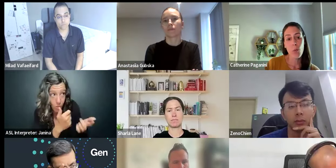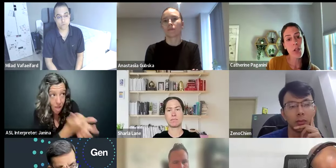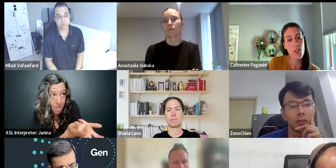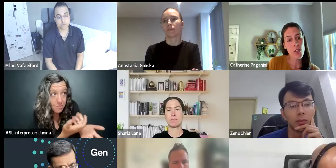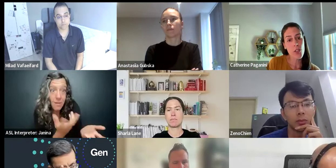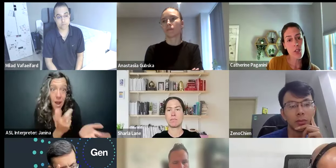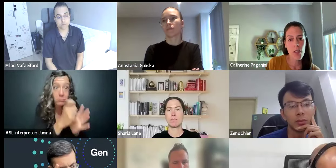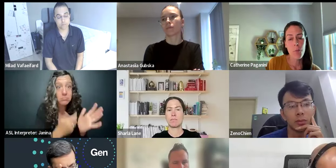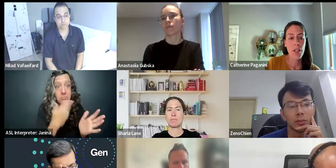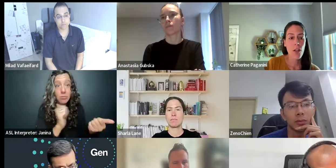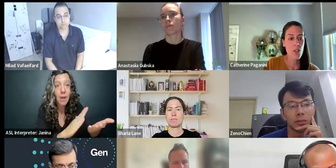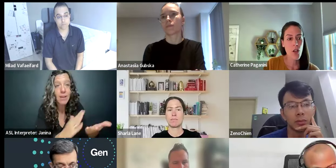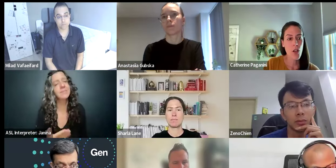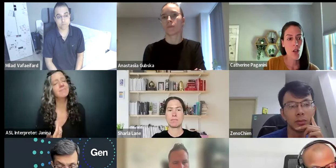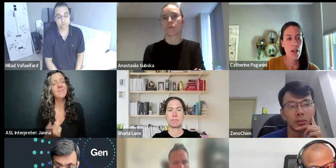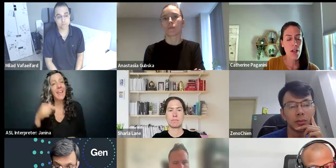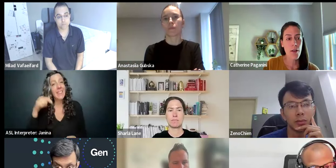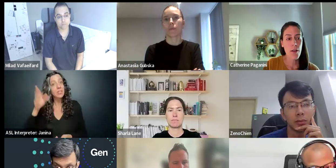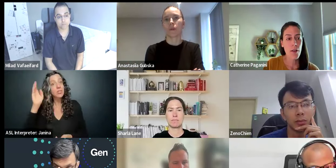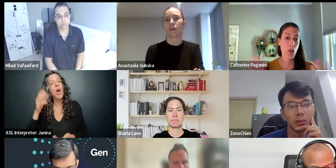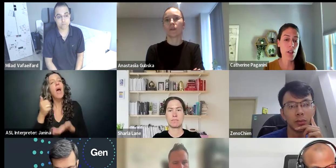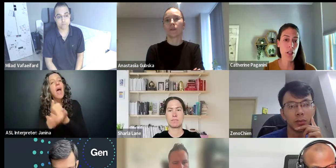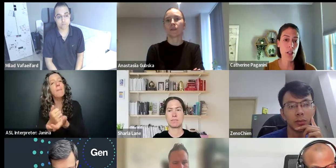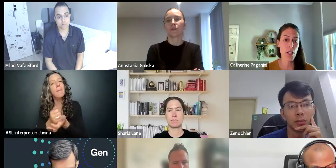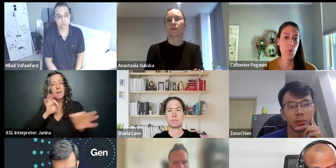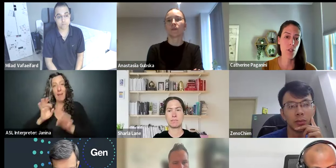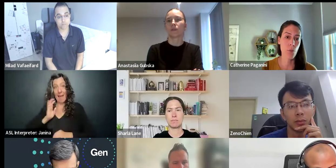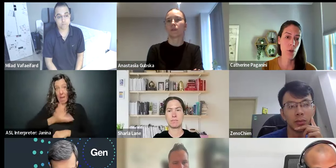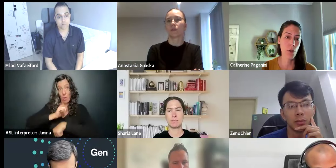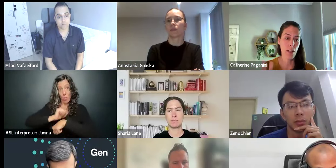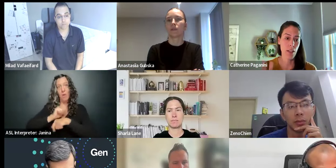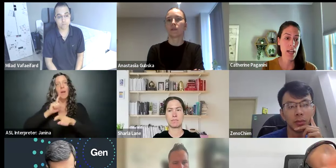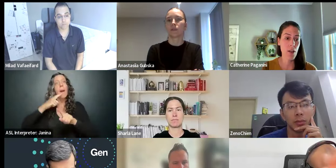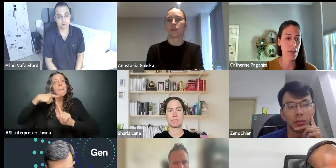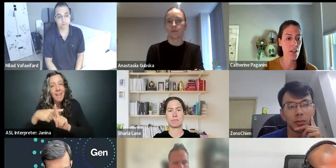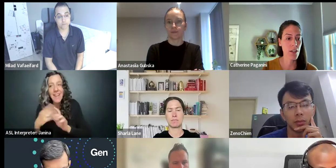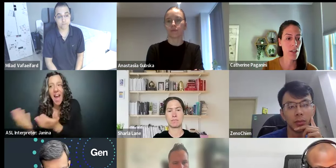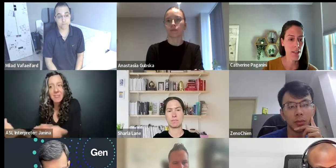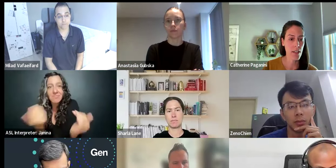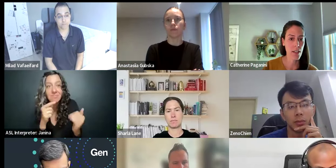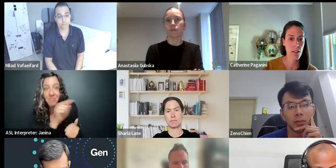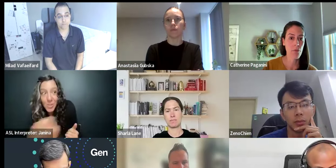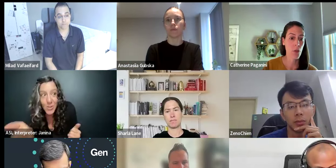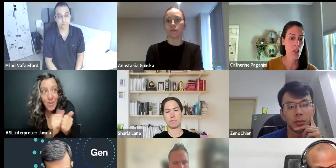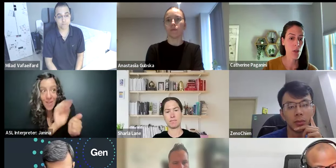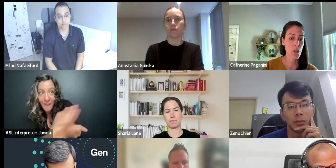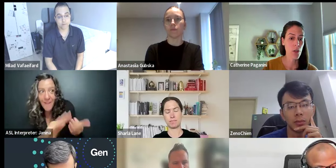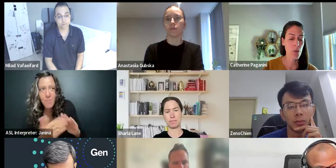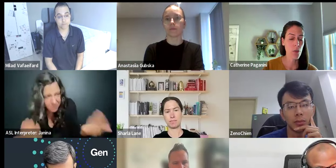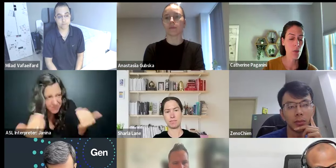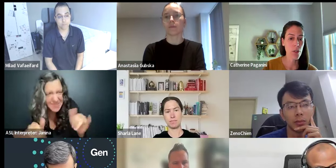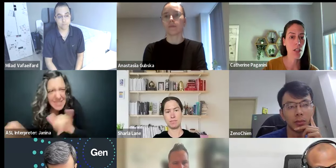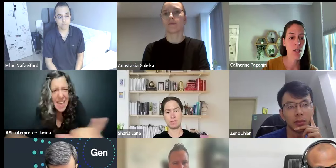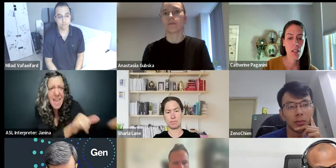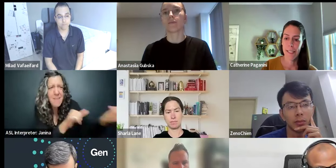of talking about what we're doing, but also kind of encouraging other people and just putting the seed out there that, you